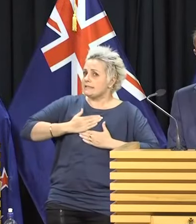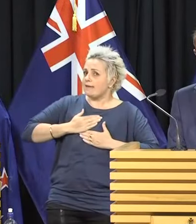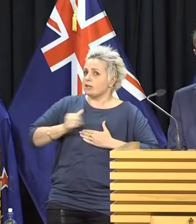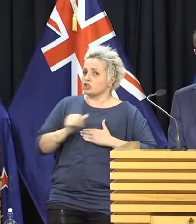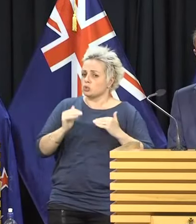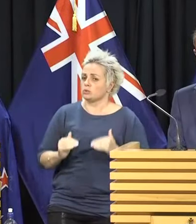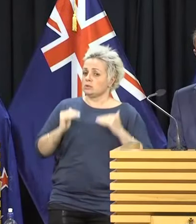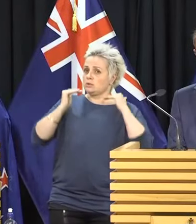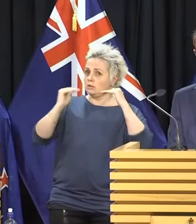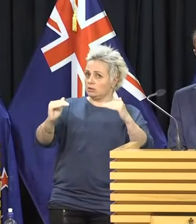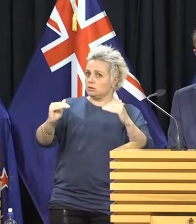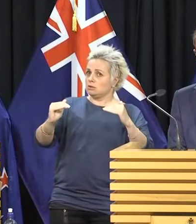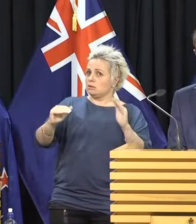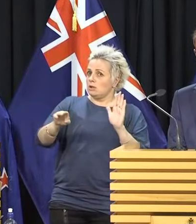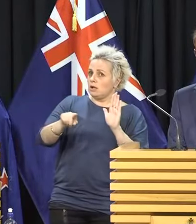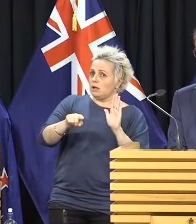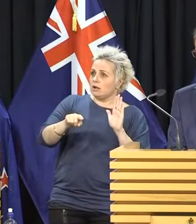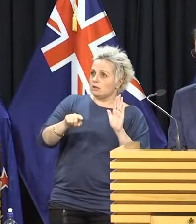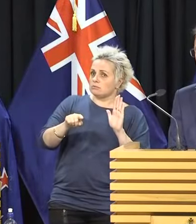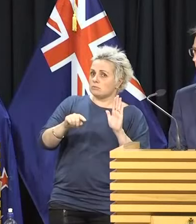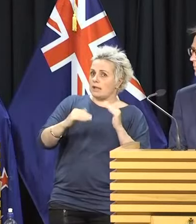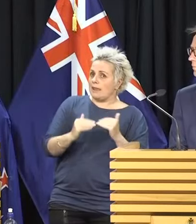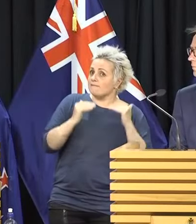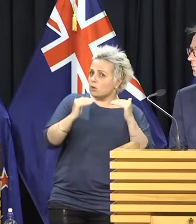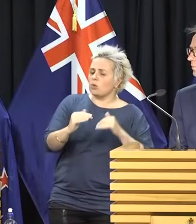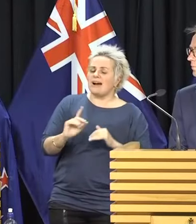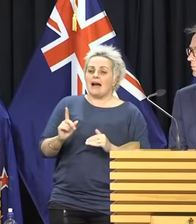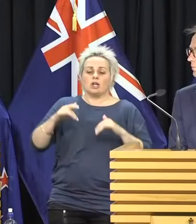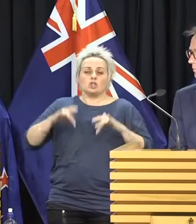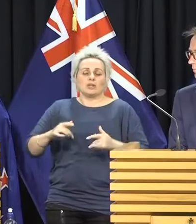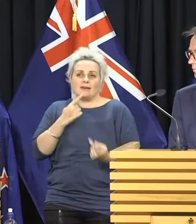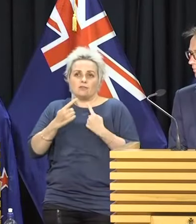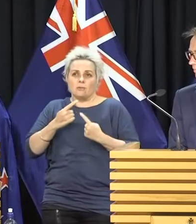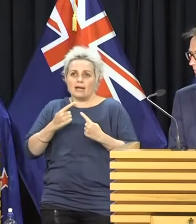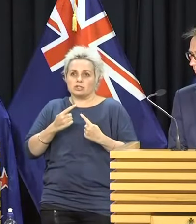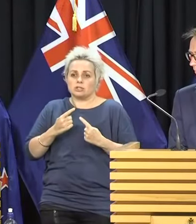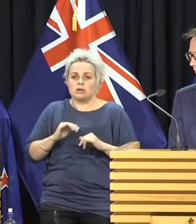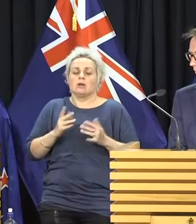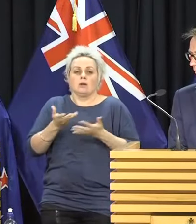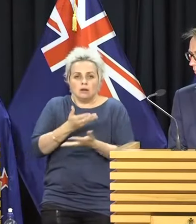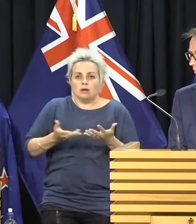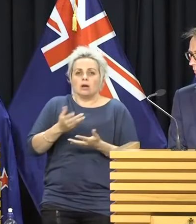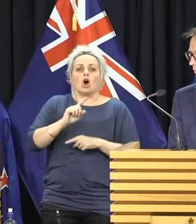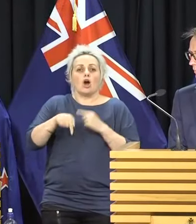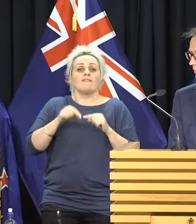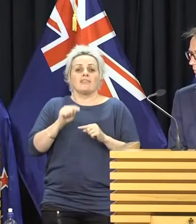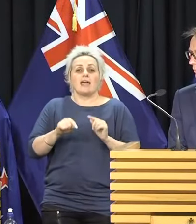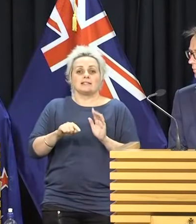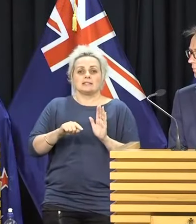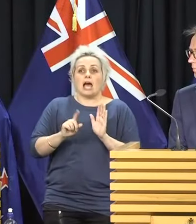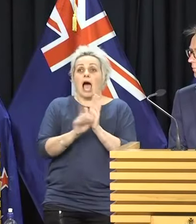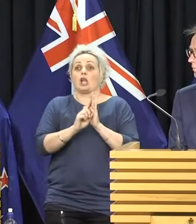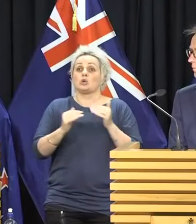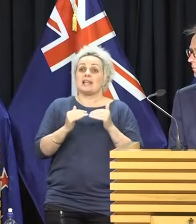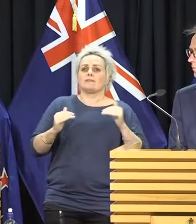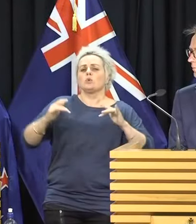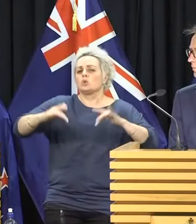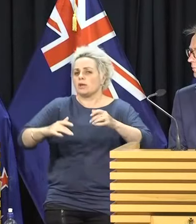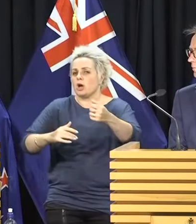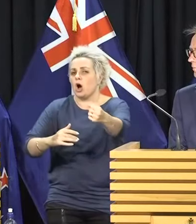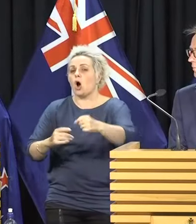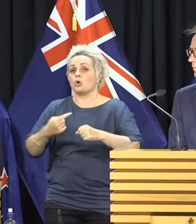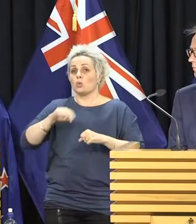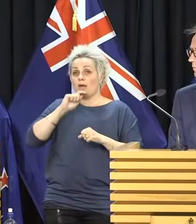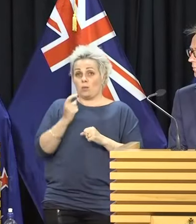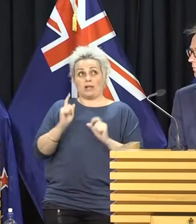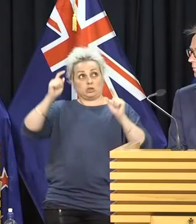move alert levels in Auckland at least? No, at this point we don't have enough information to be getting into a discussion around alert levels. We will do that before the